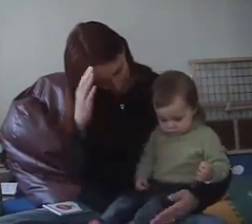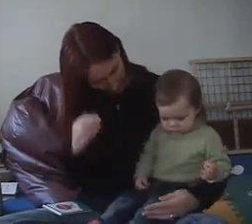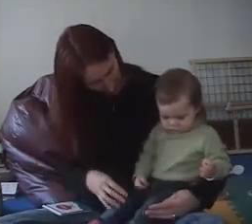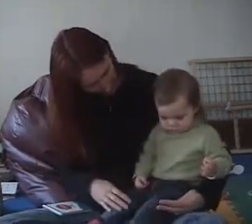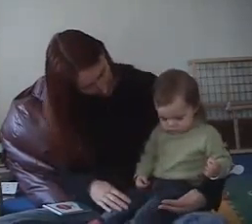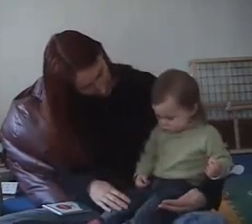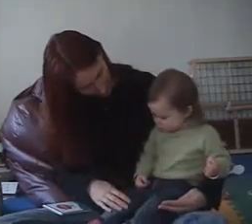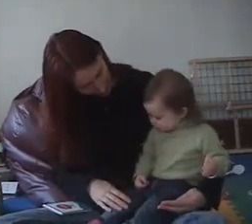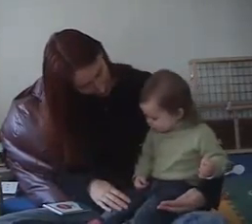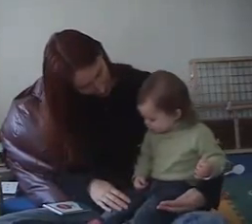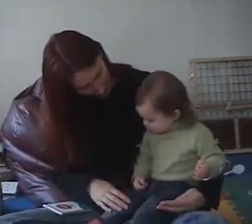Can you do stop?